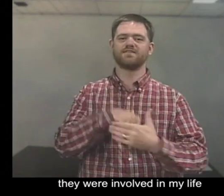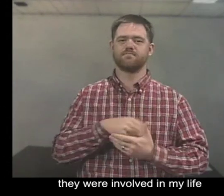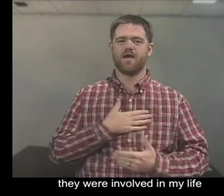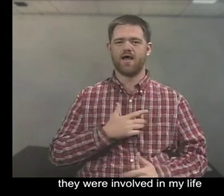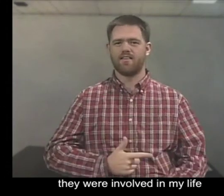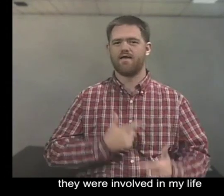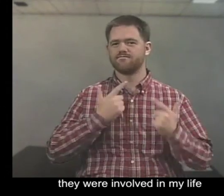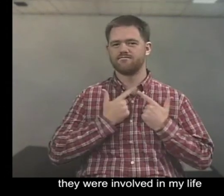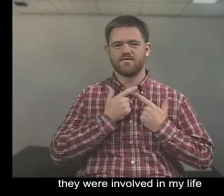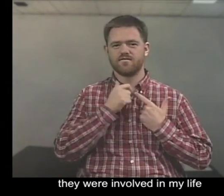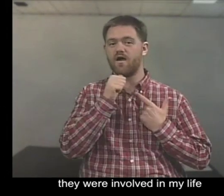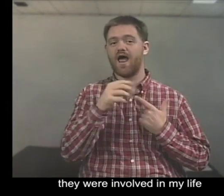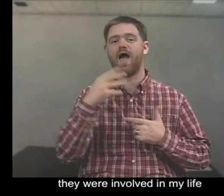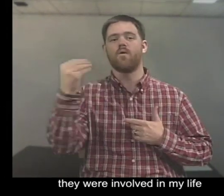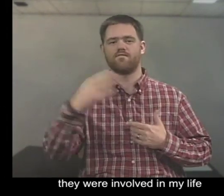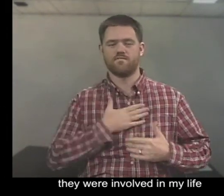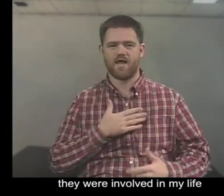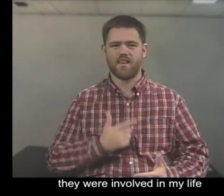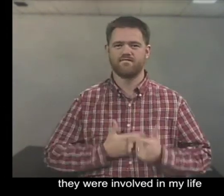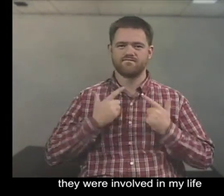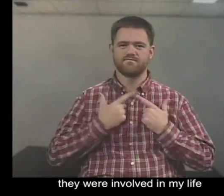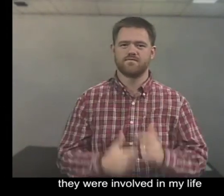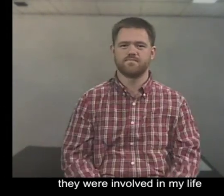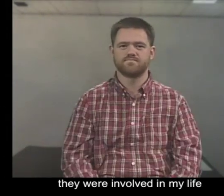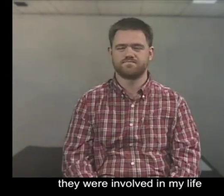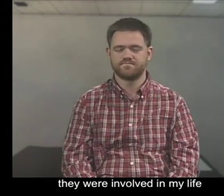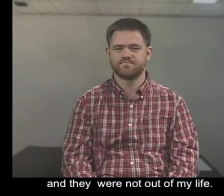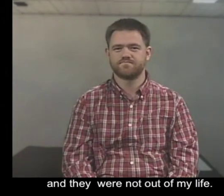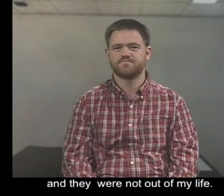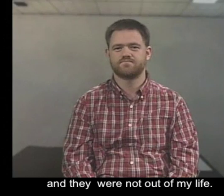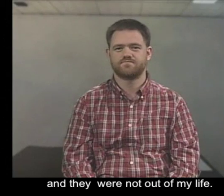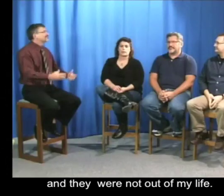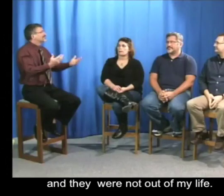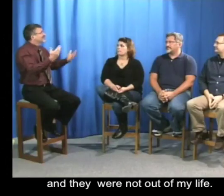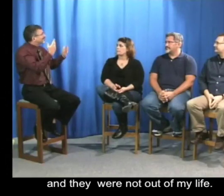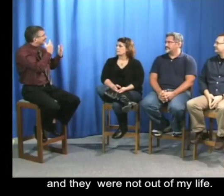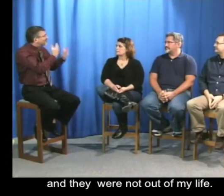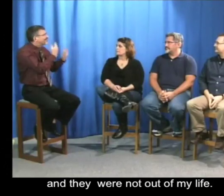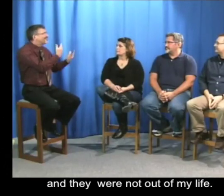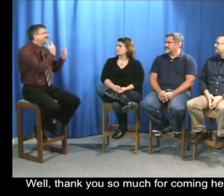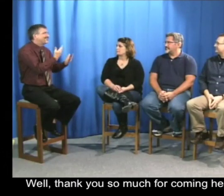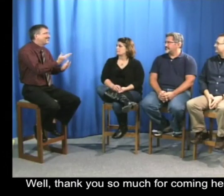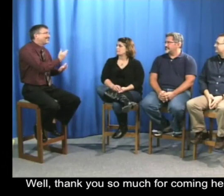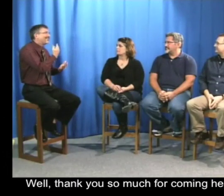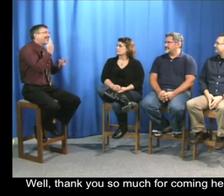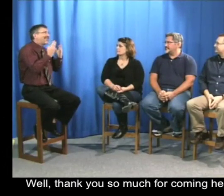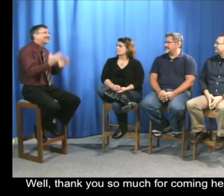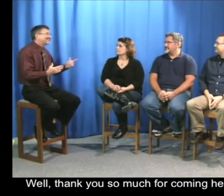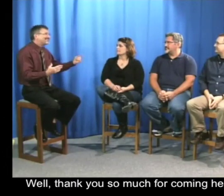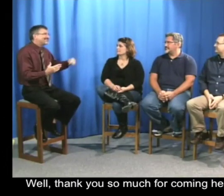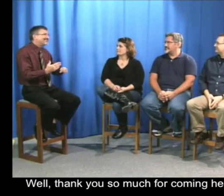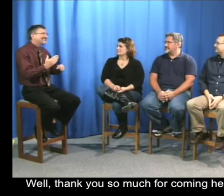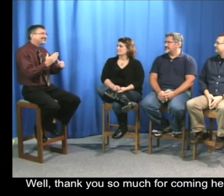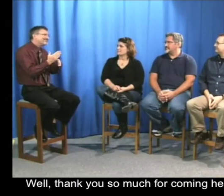they were involved in my life, and they weren't out of my life. Well, thank you so much